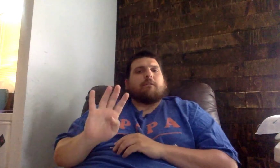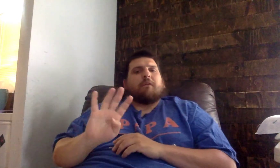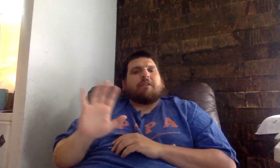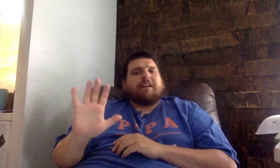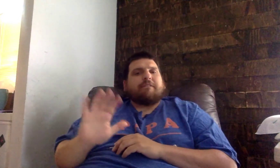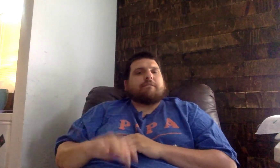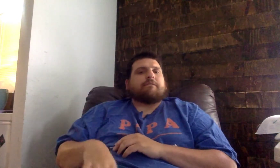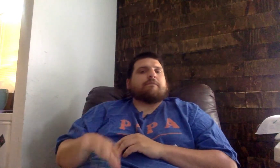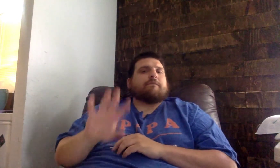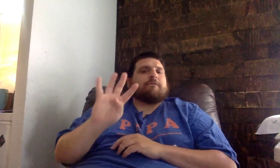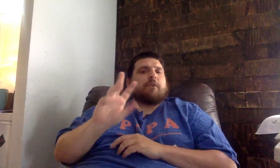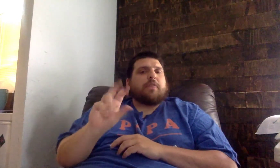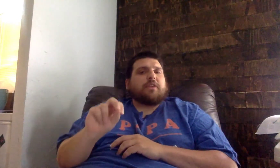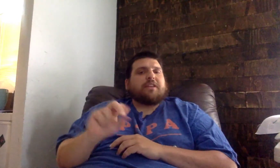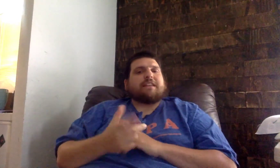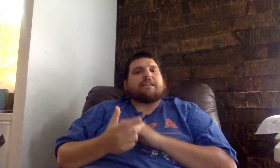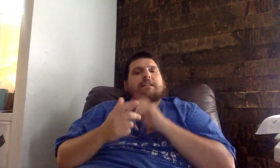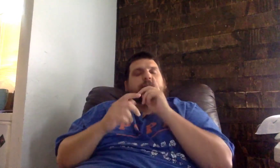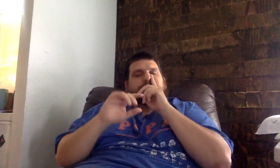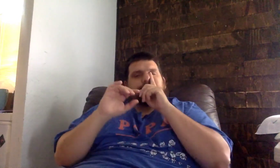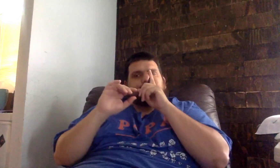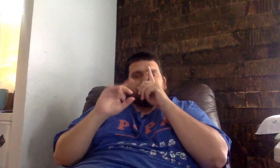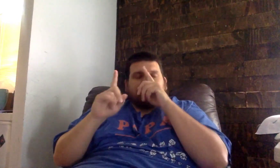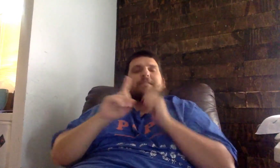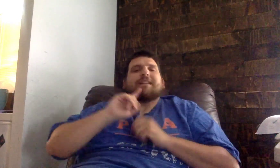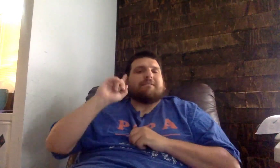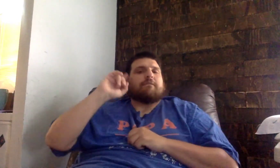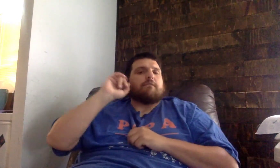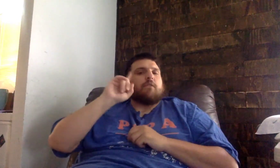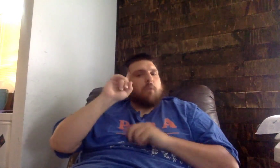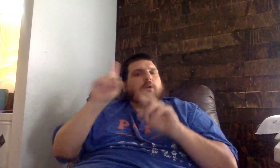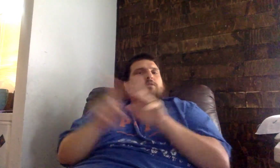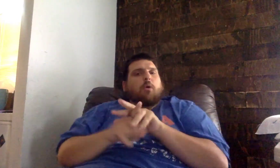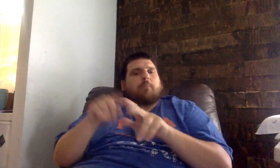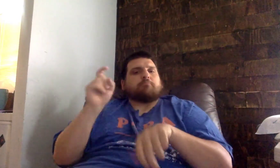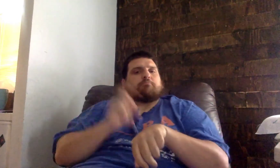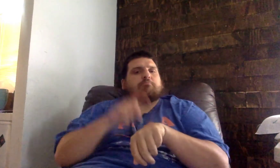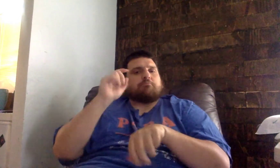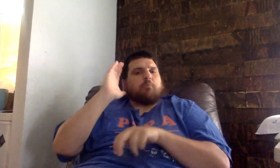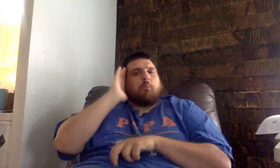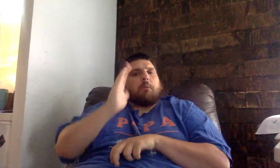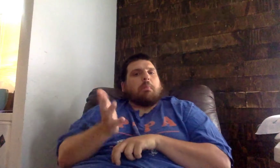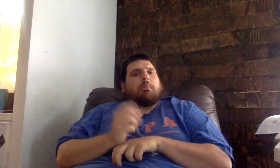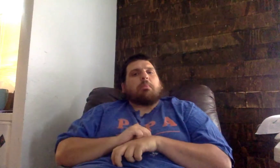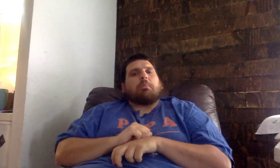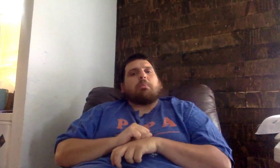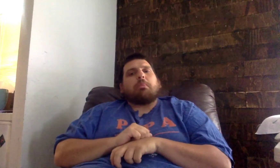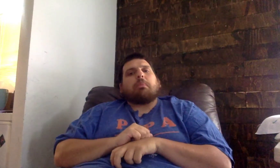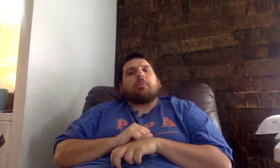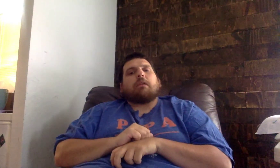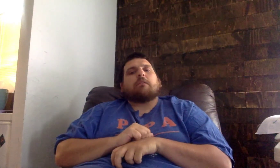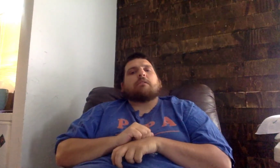them 4:45 or 4:30. And then the deaf person will show up on time.